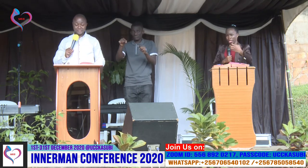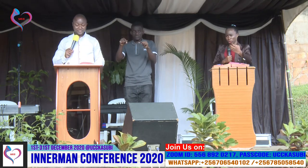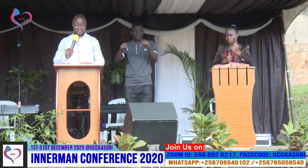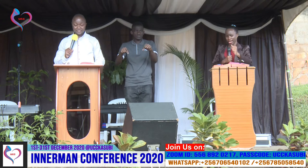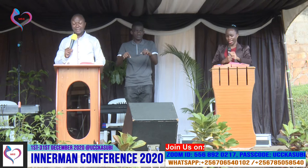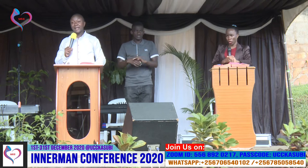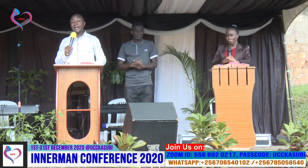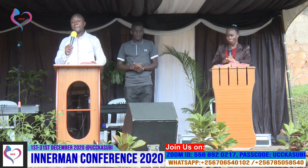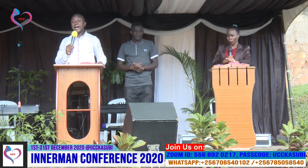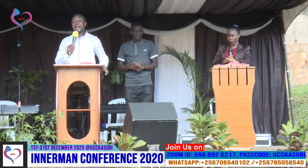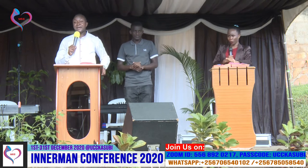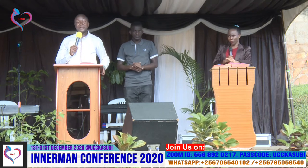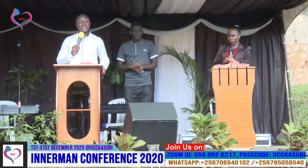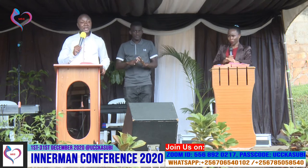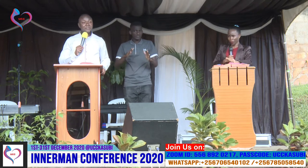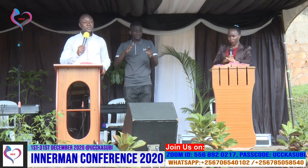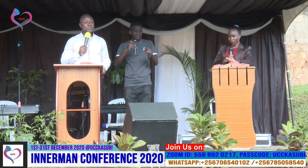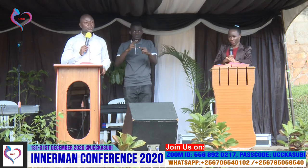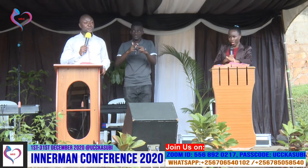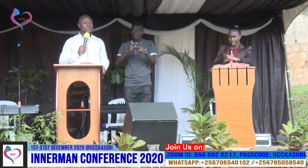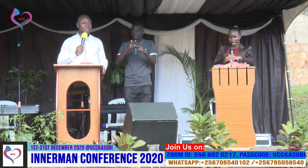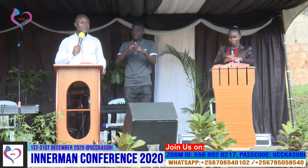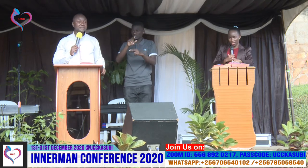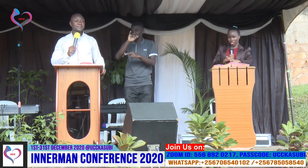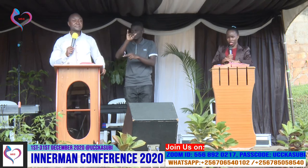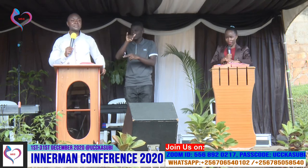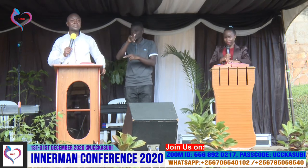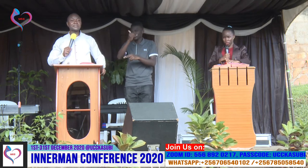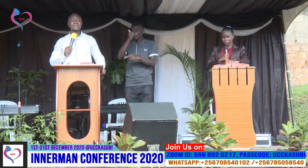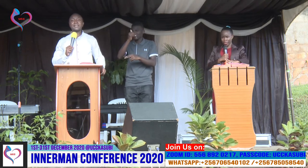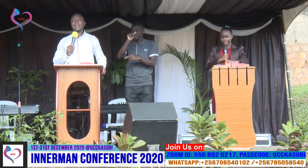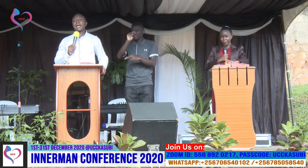afternoon. My name is James Mutunzi.